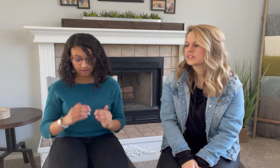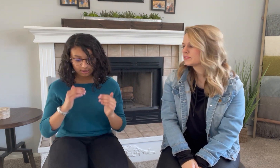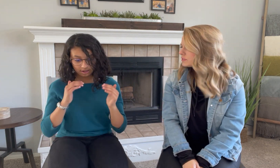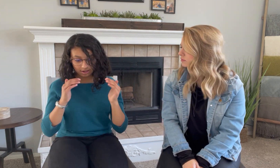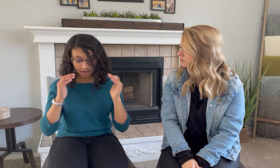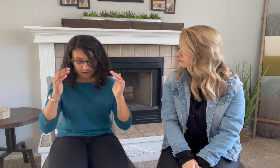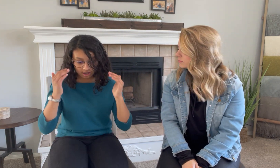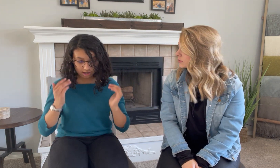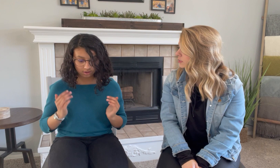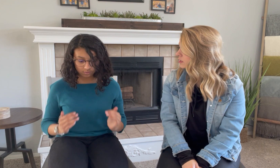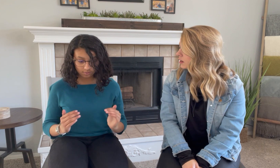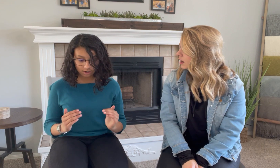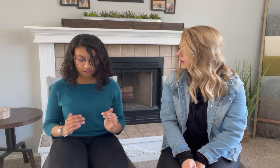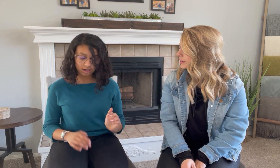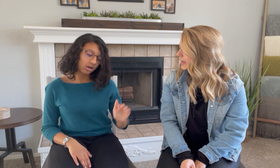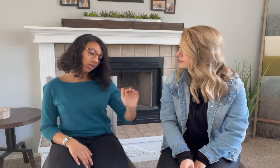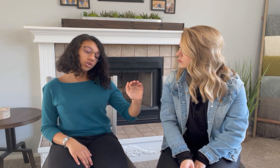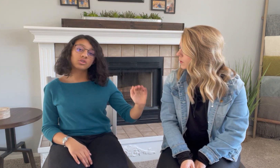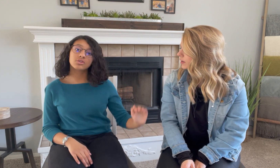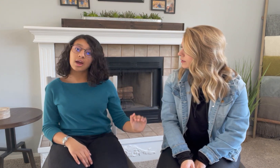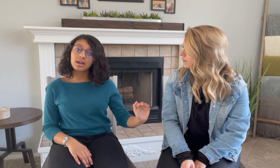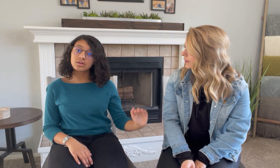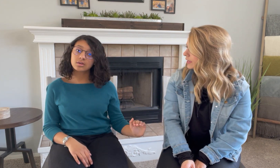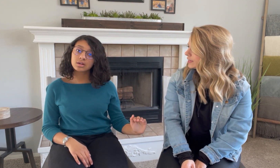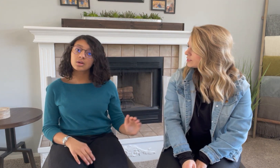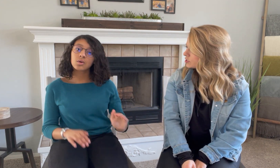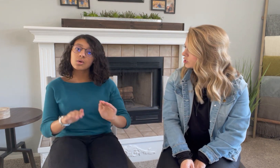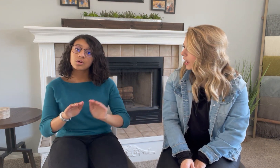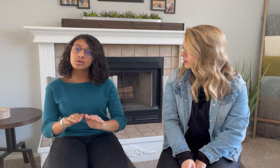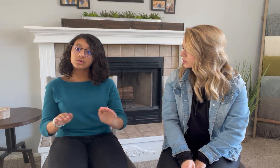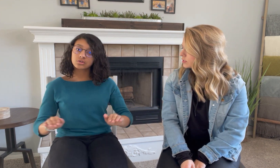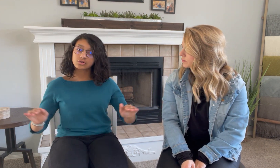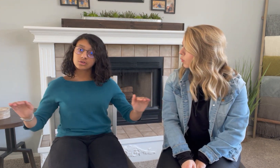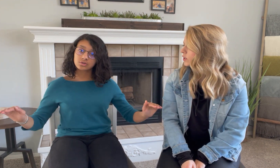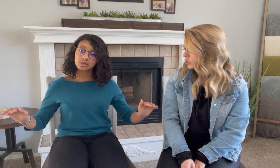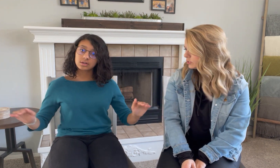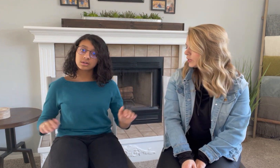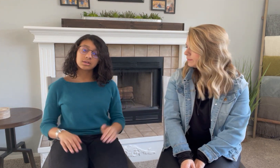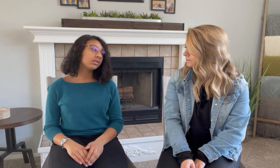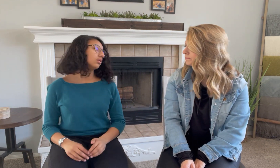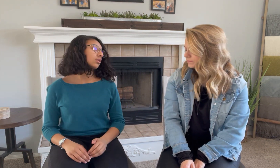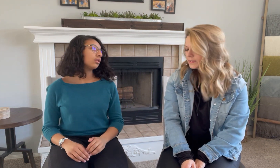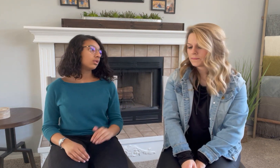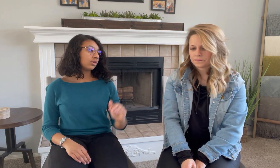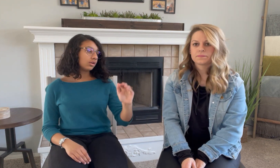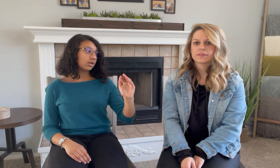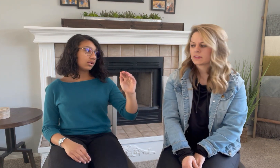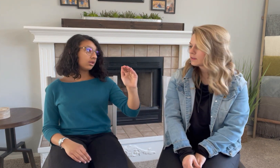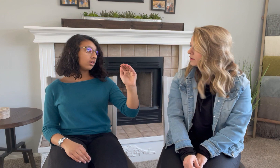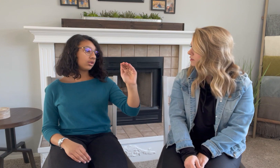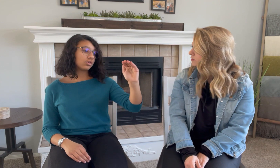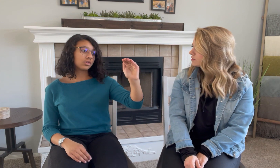cousins. Our next one is child or children. Yep.